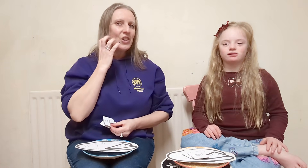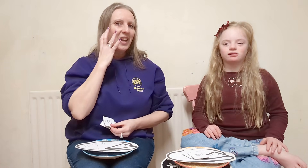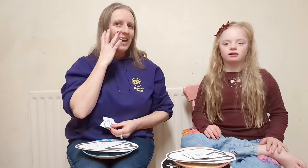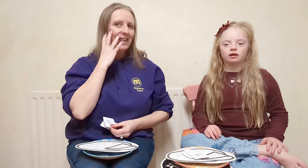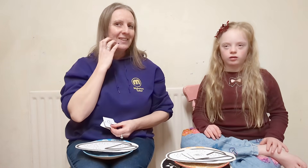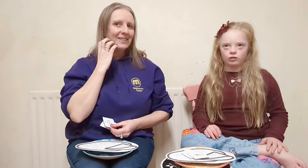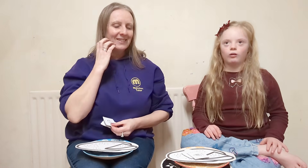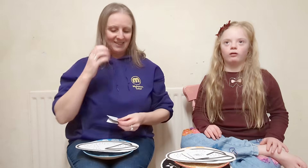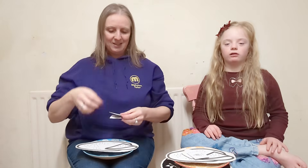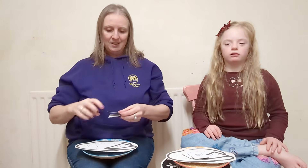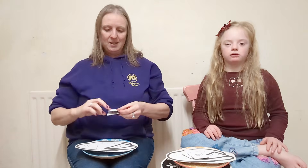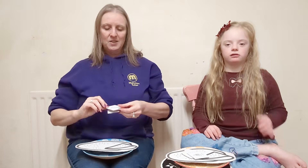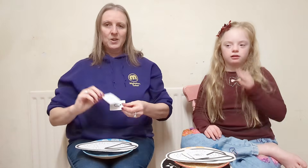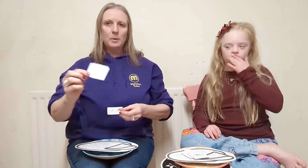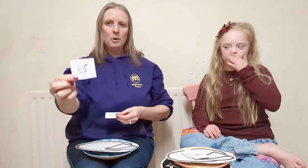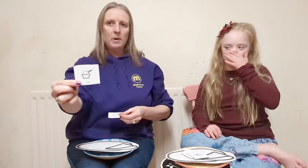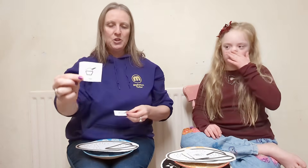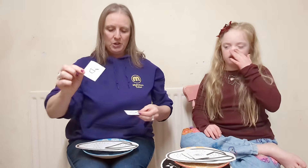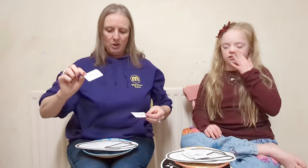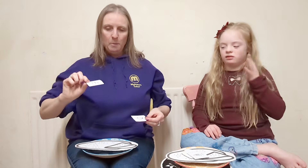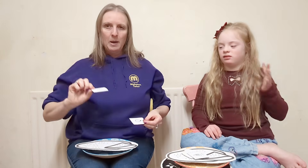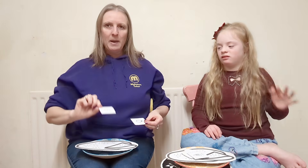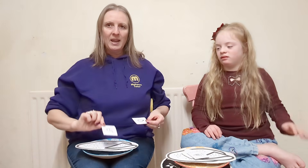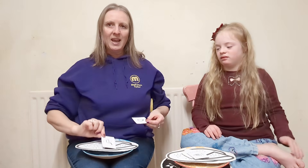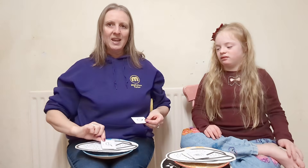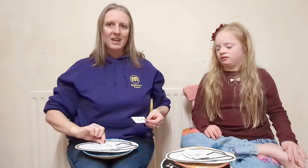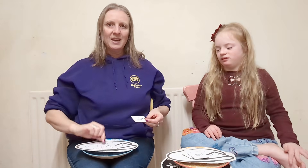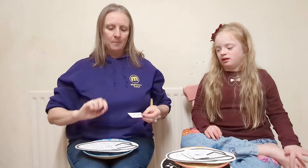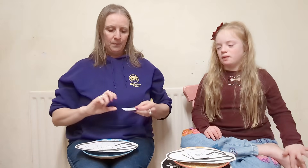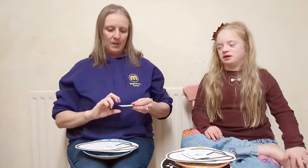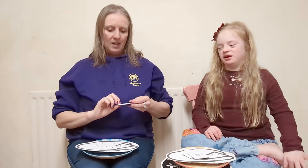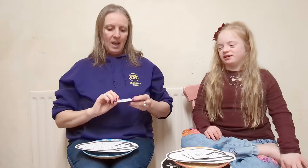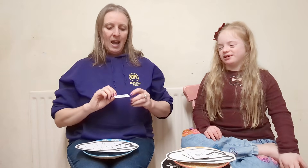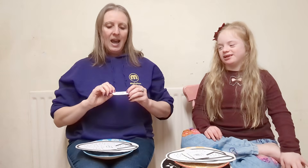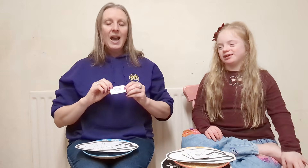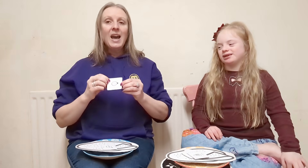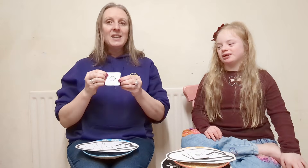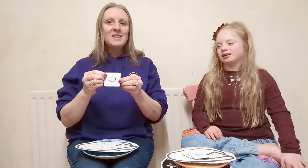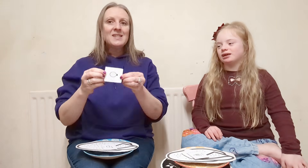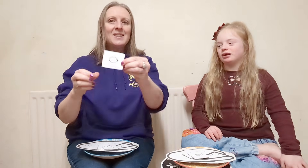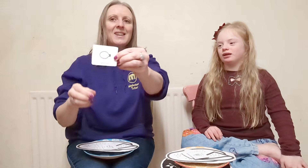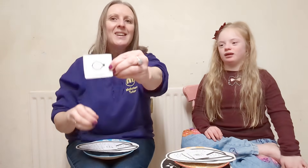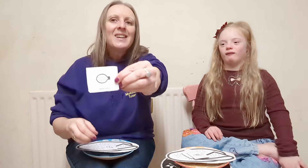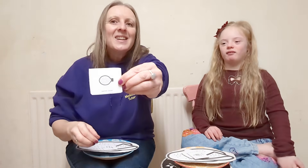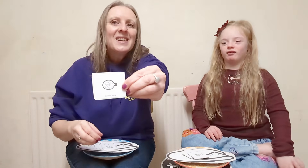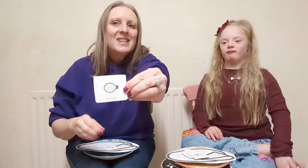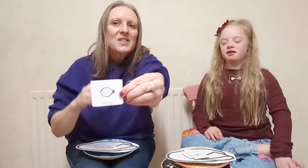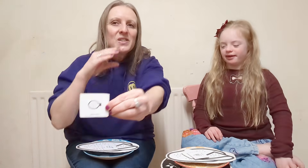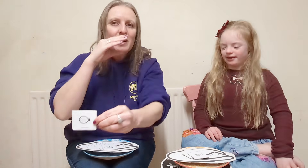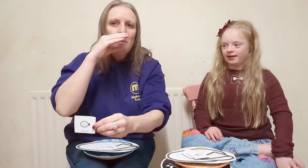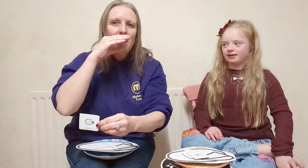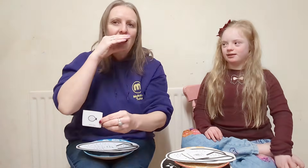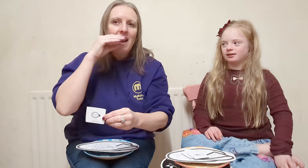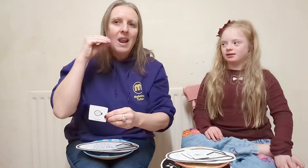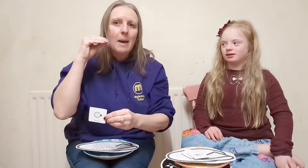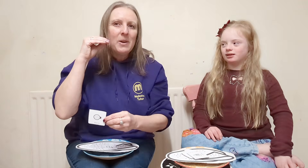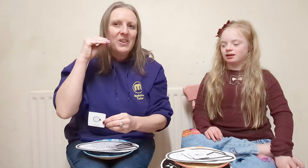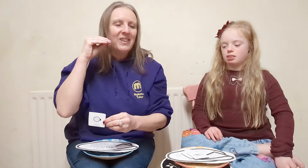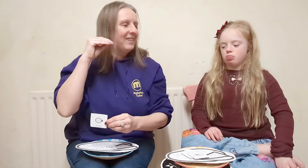Sugar. Sure. I'm going to put my sugar on my pancake. Yummy. And Yeah, what shall we? some lemon.